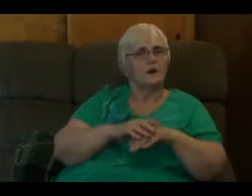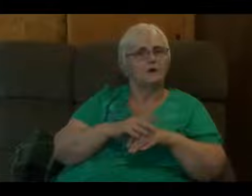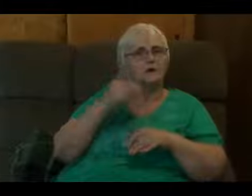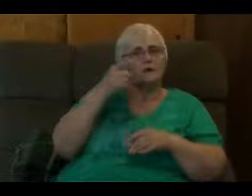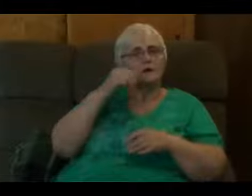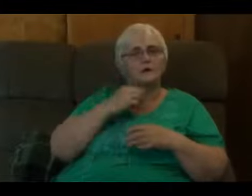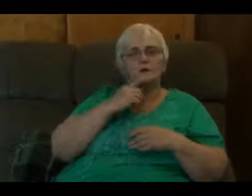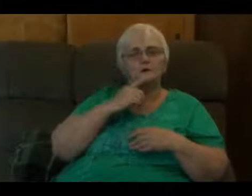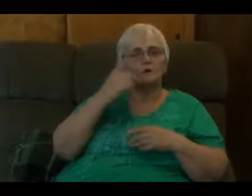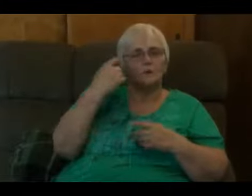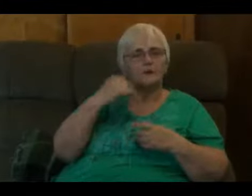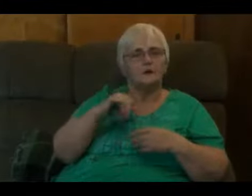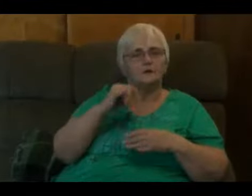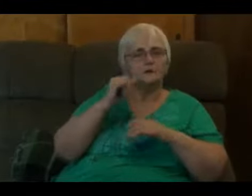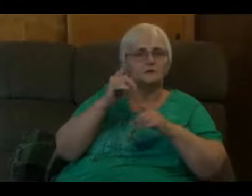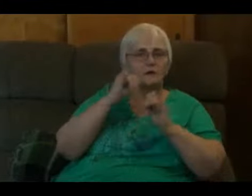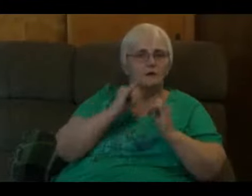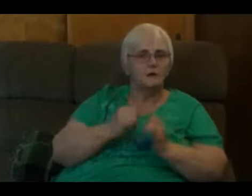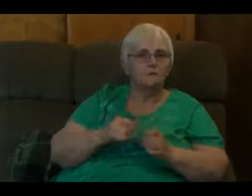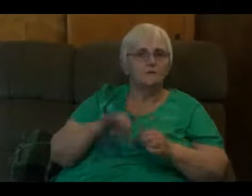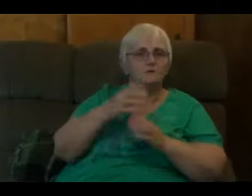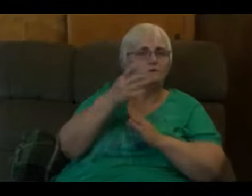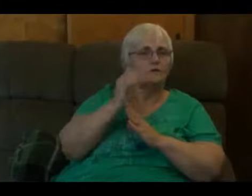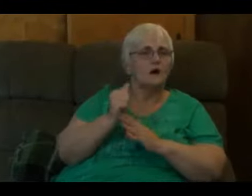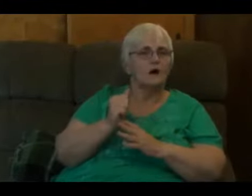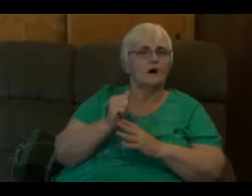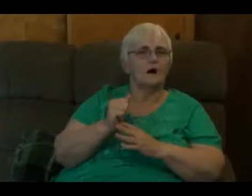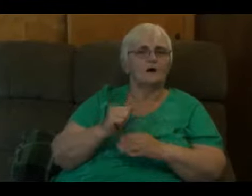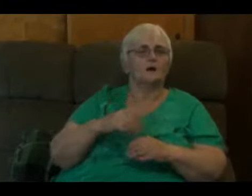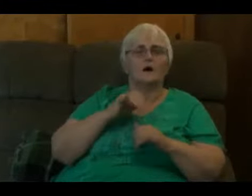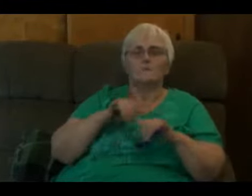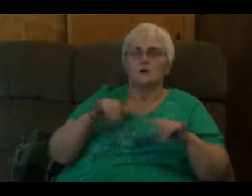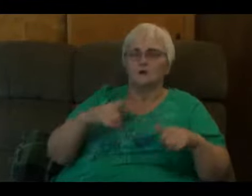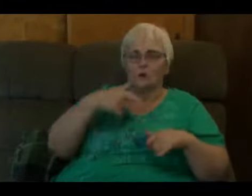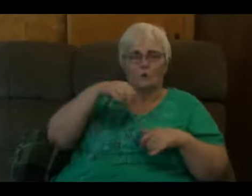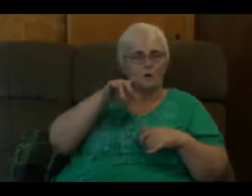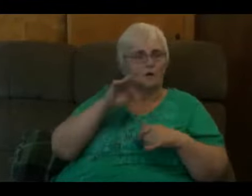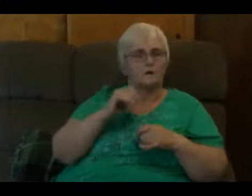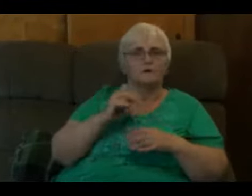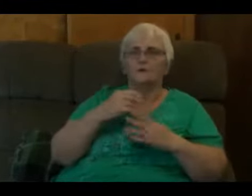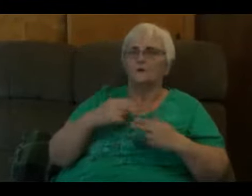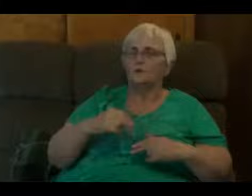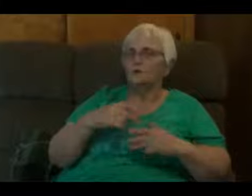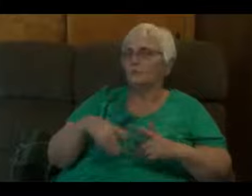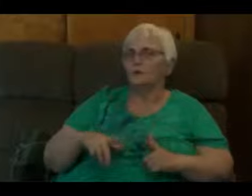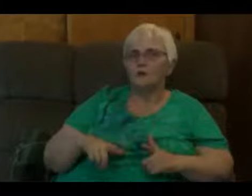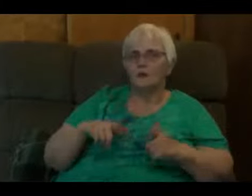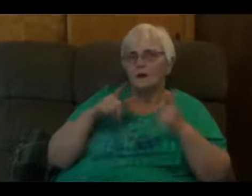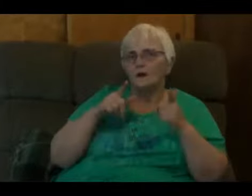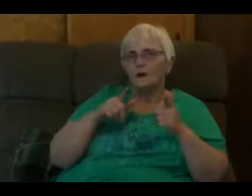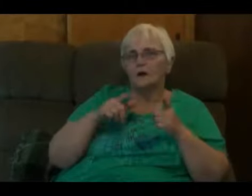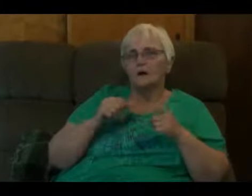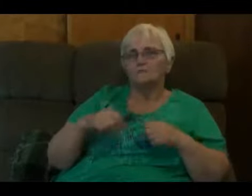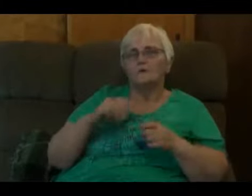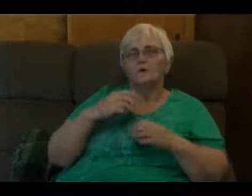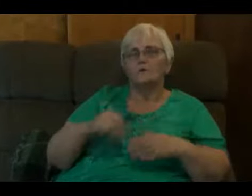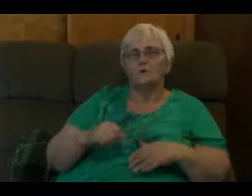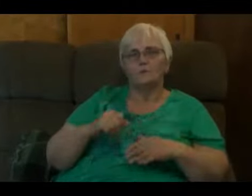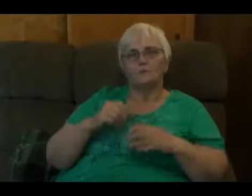which is found in every human life. God does not measure the quality of the human life of a human being before he